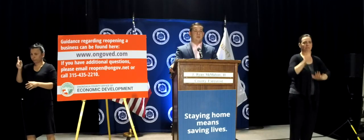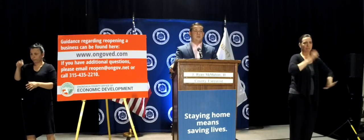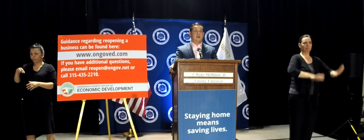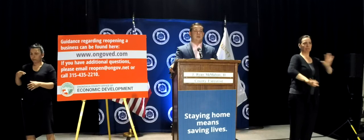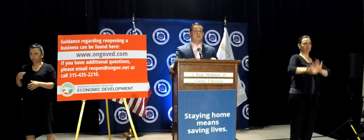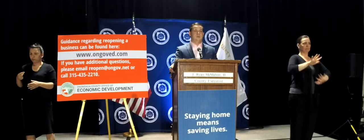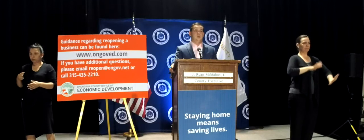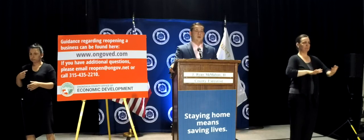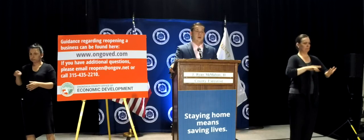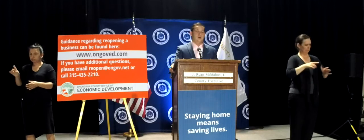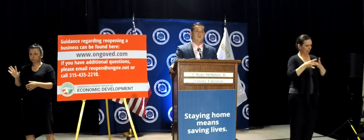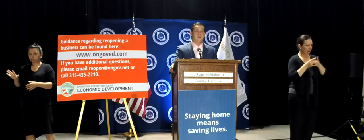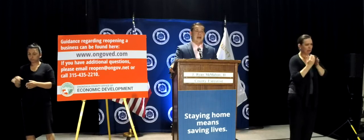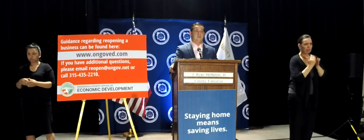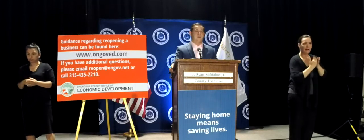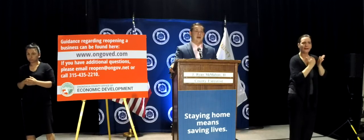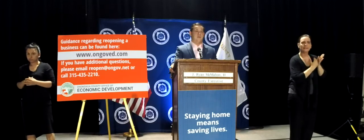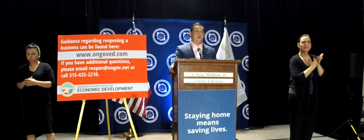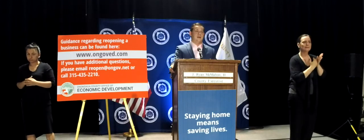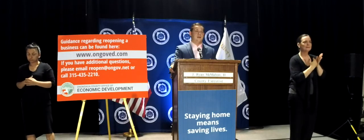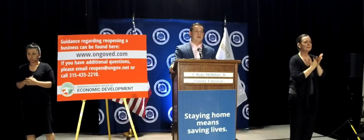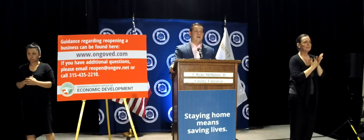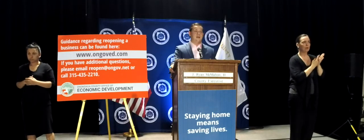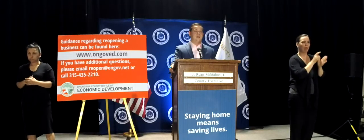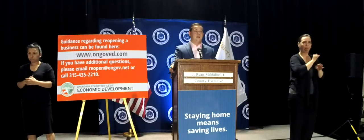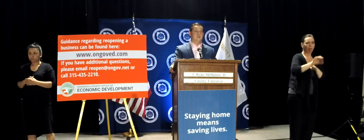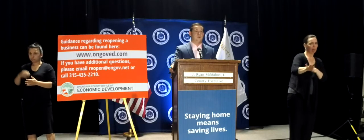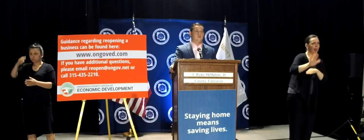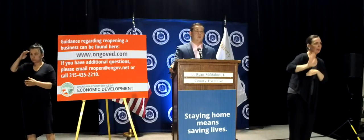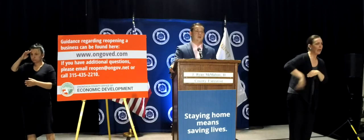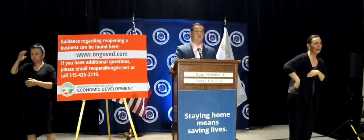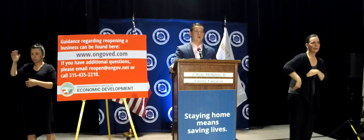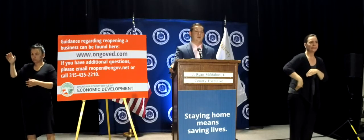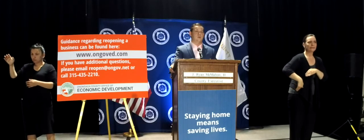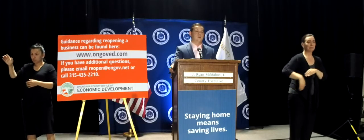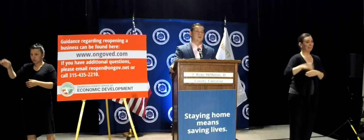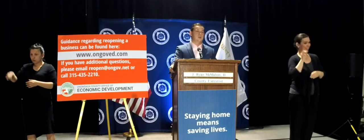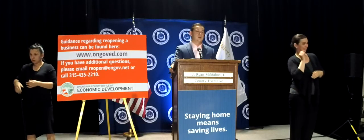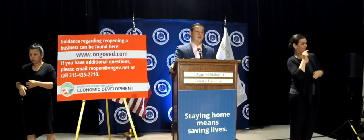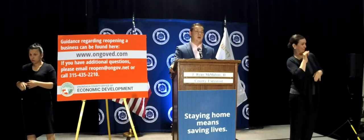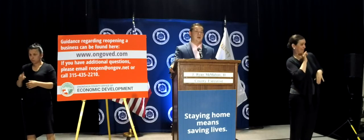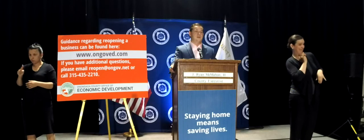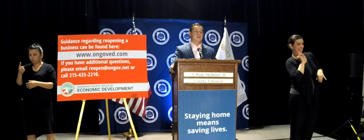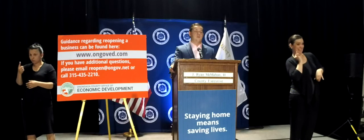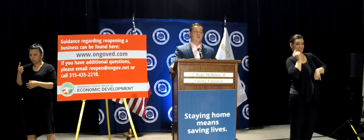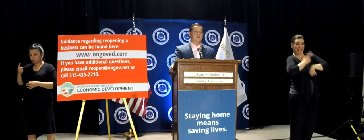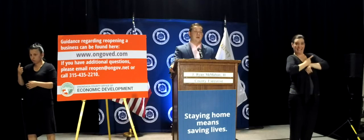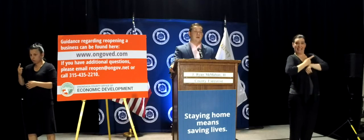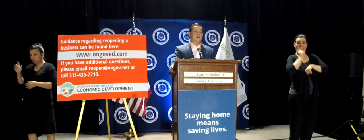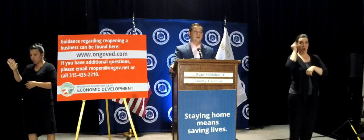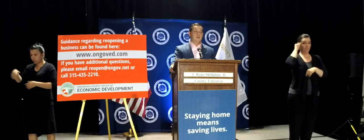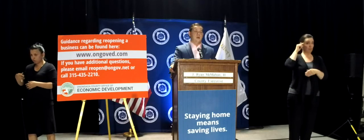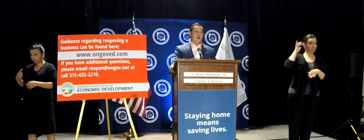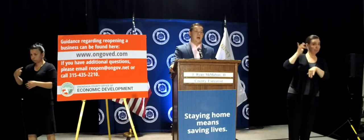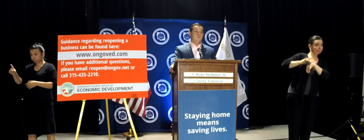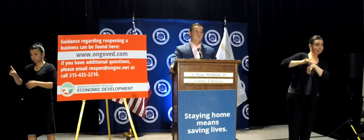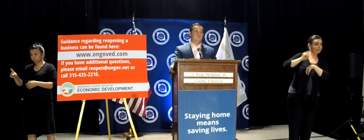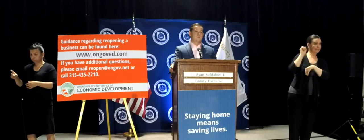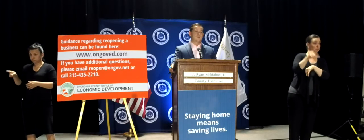governor came into town. Very happy to have him in Onondaga County that day. Gave great news. Some of you were there.